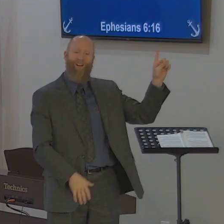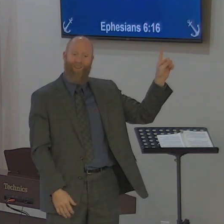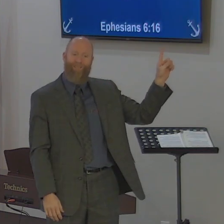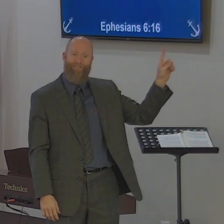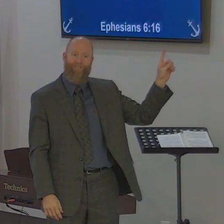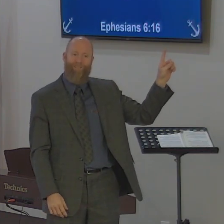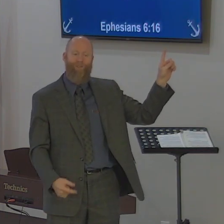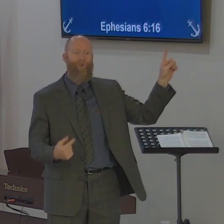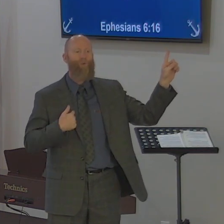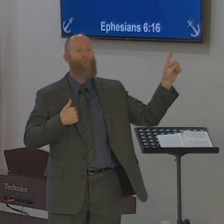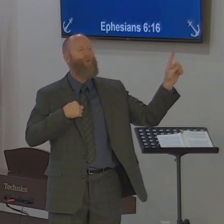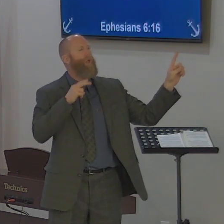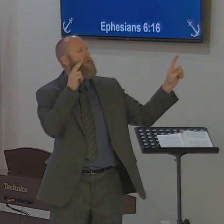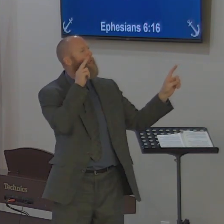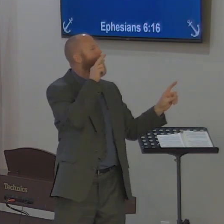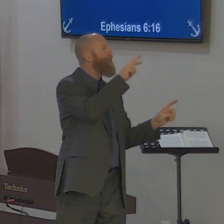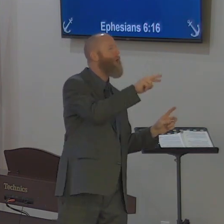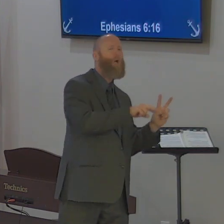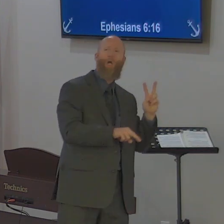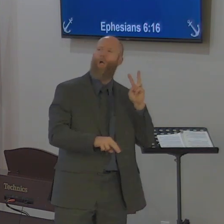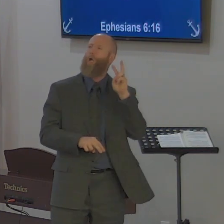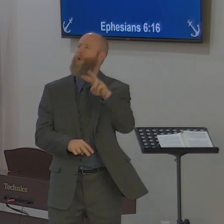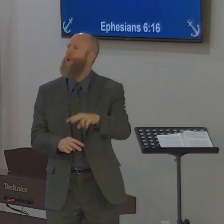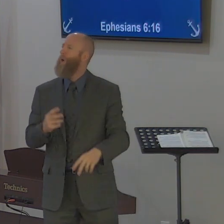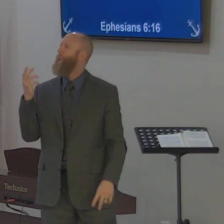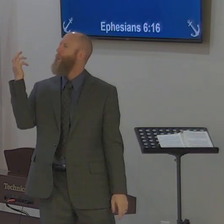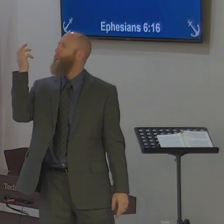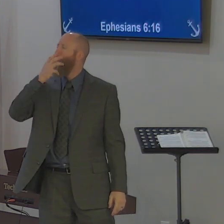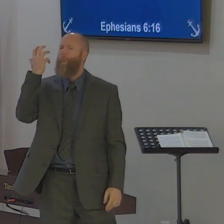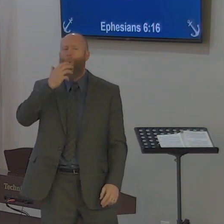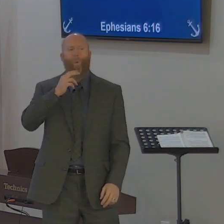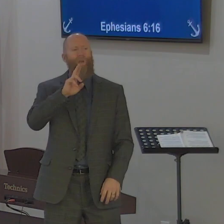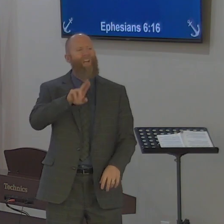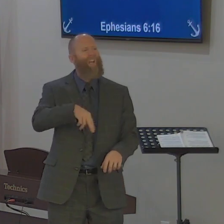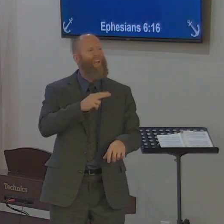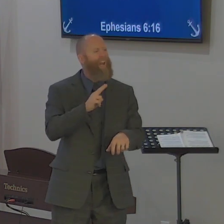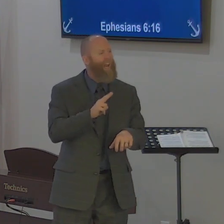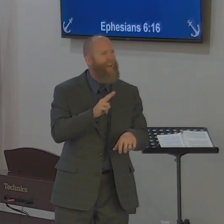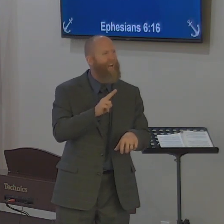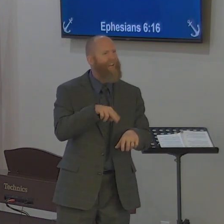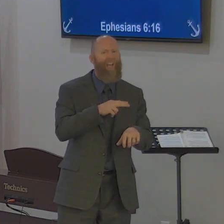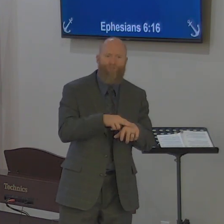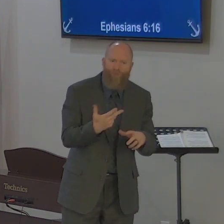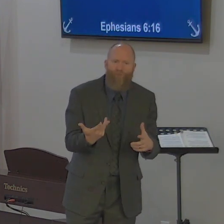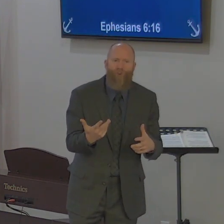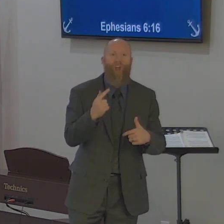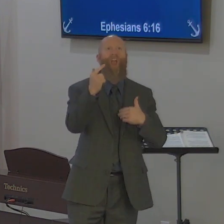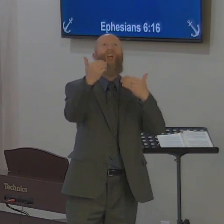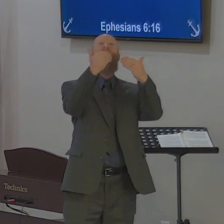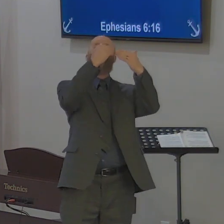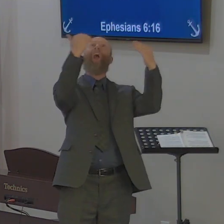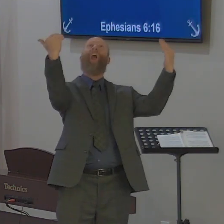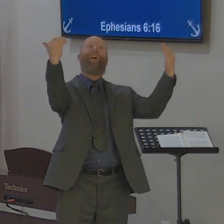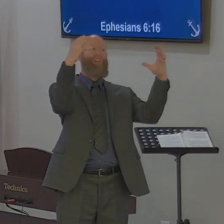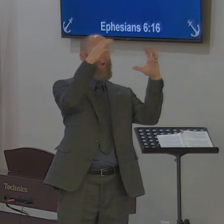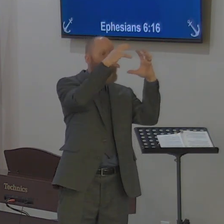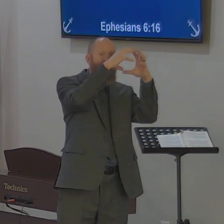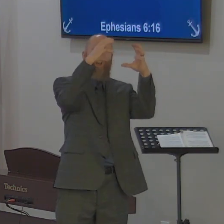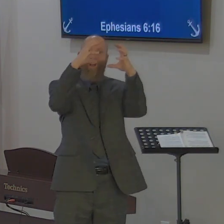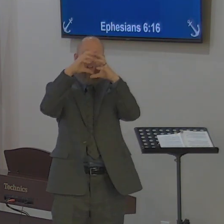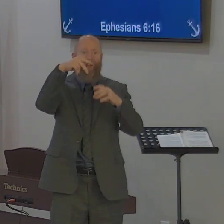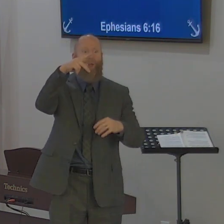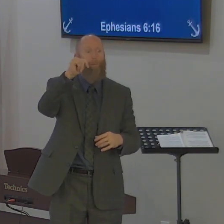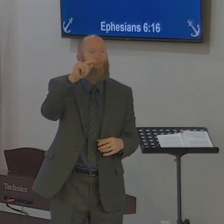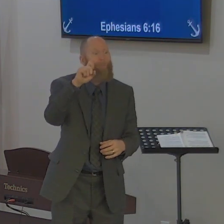look outside and you look at nature and you look at the heavens and the planets and the complexity of